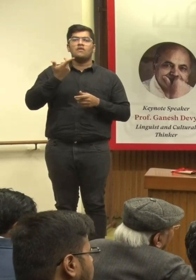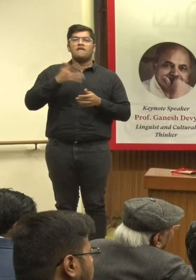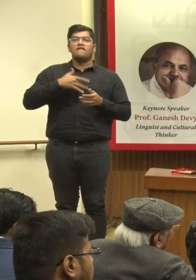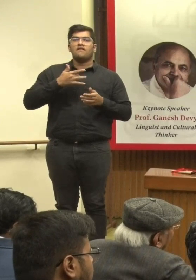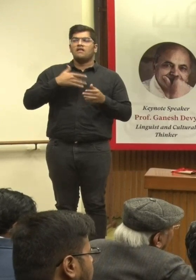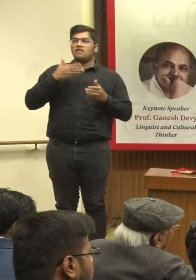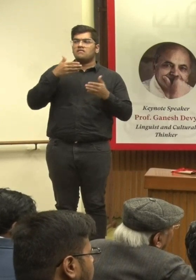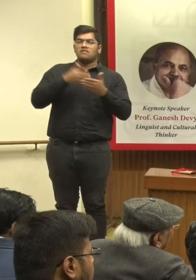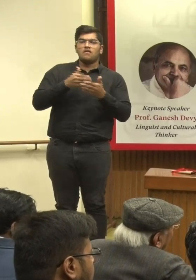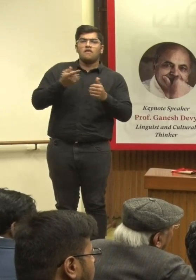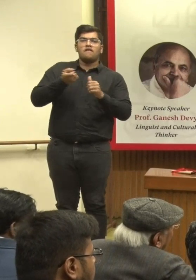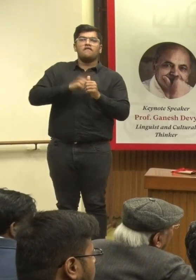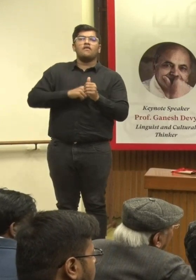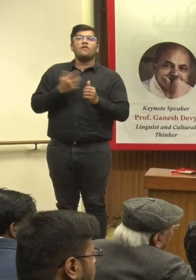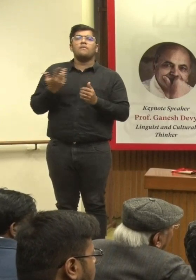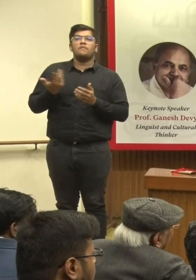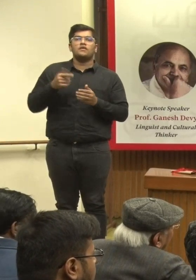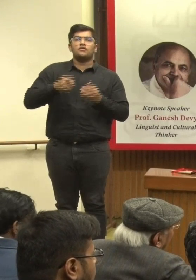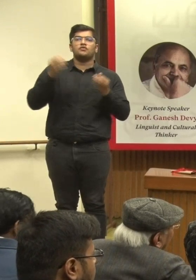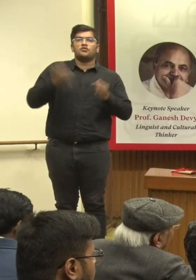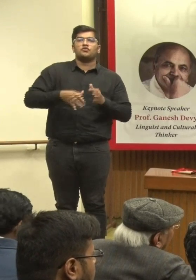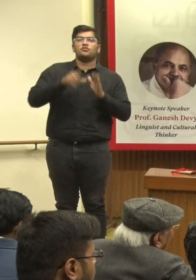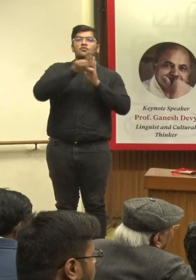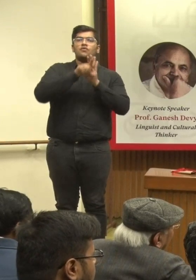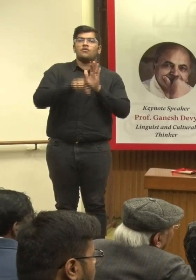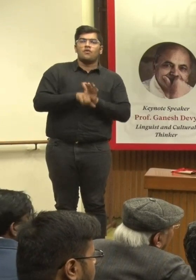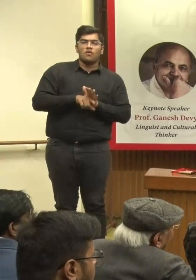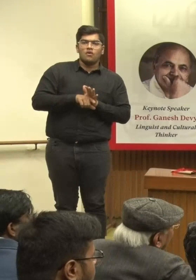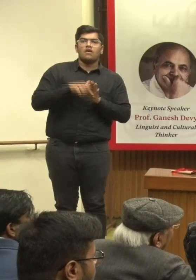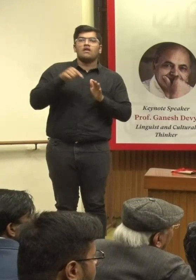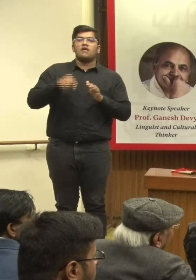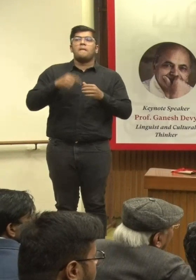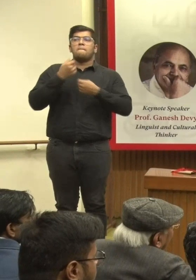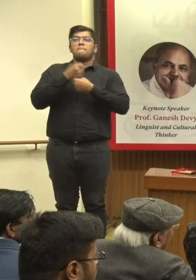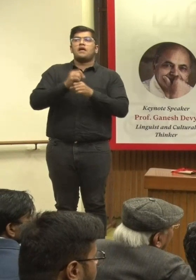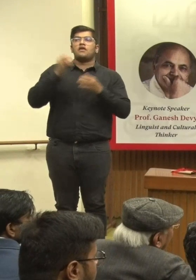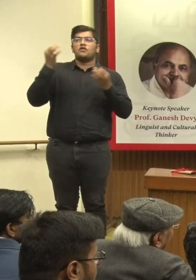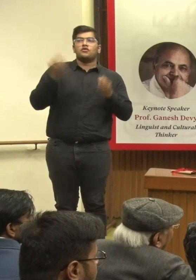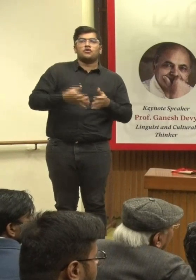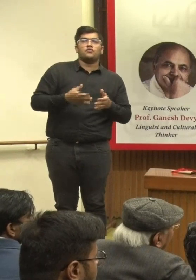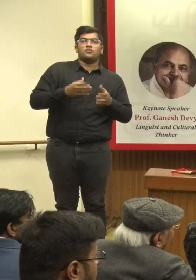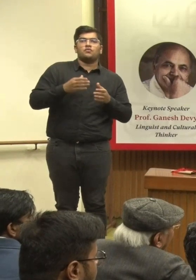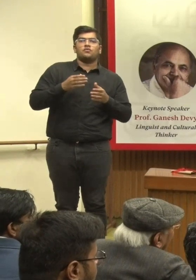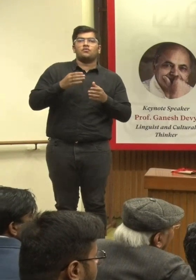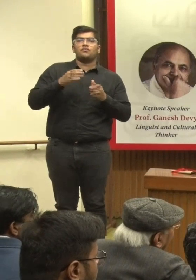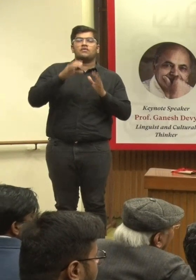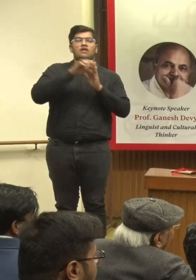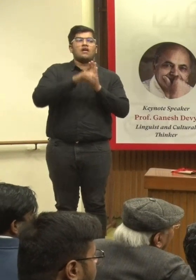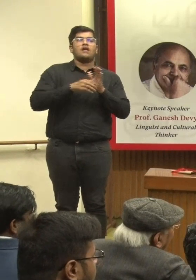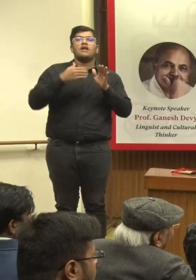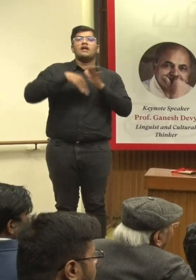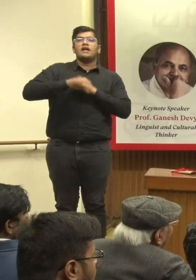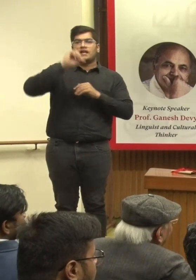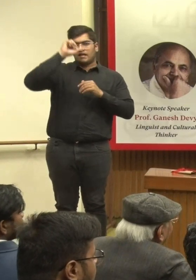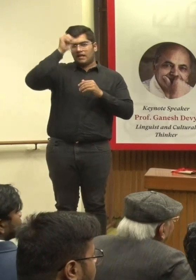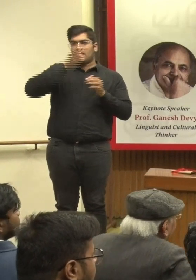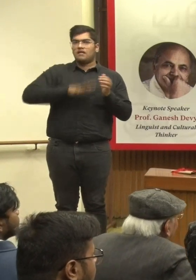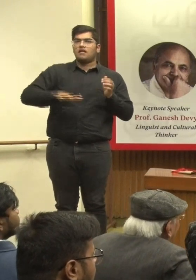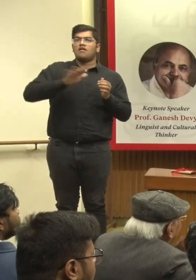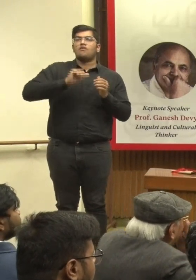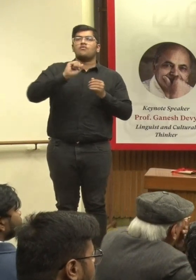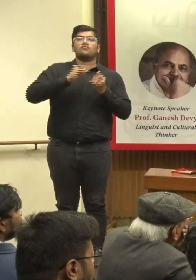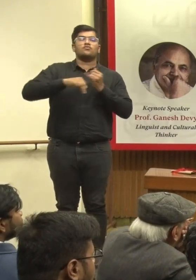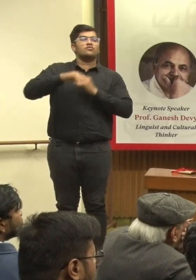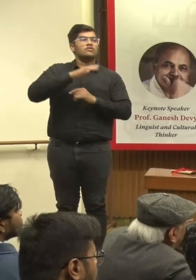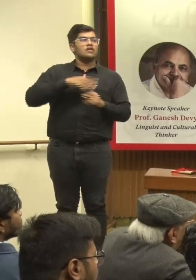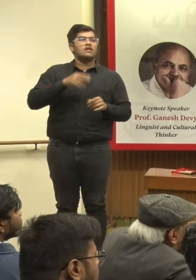this this law, which created a new class in the Indian society called denotified tribes, which did